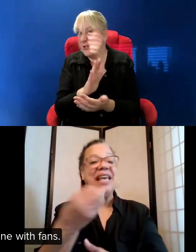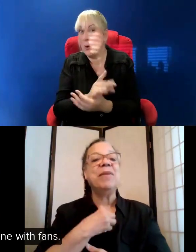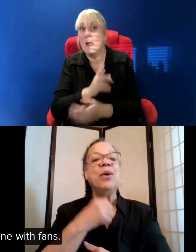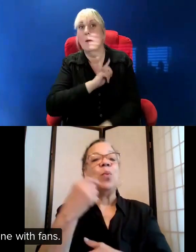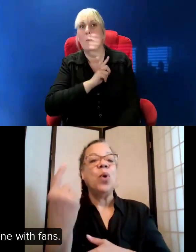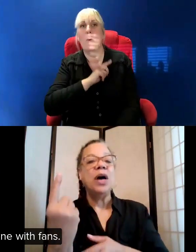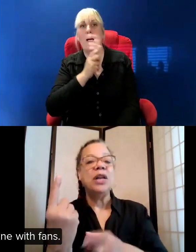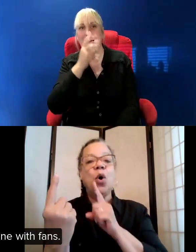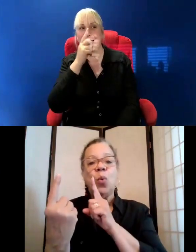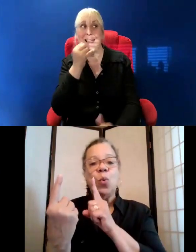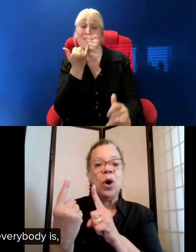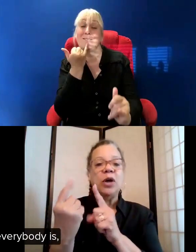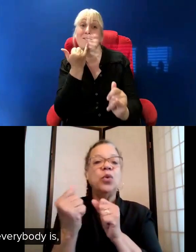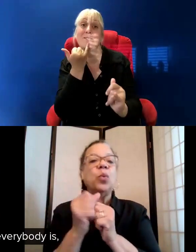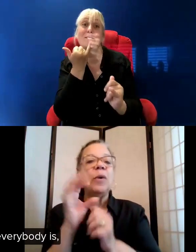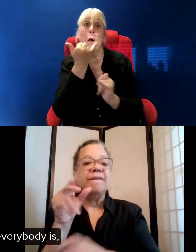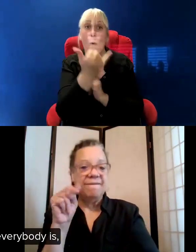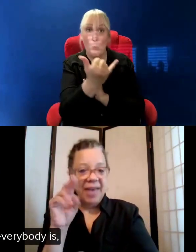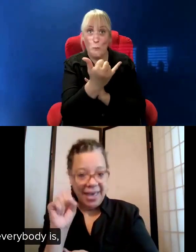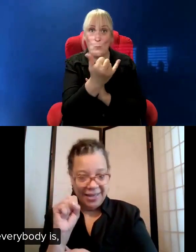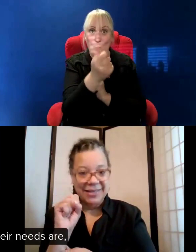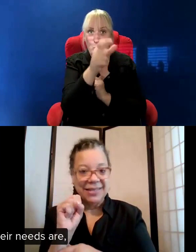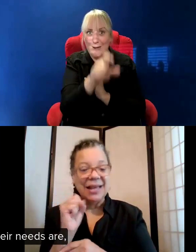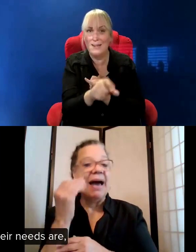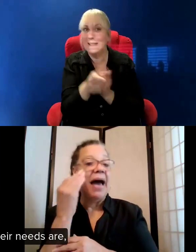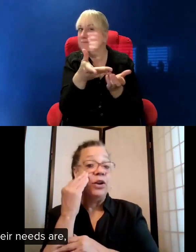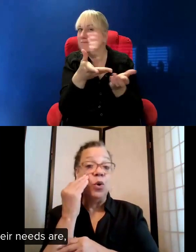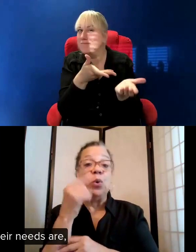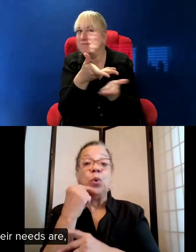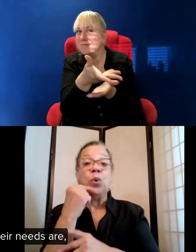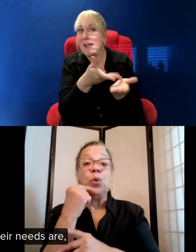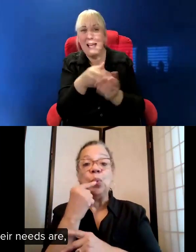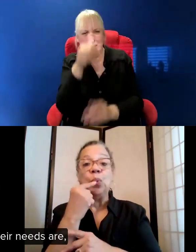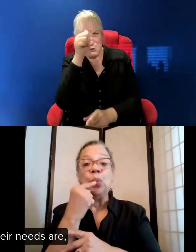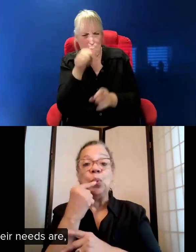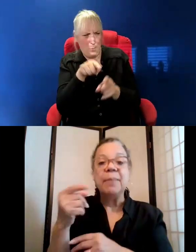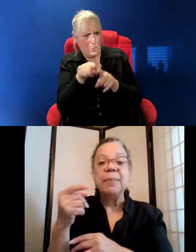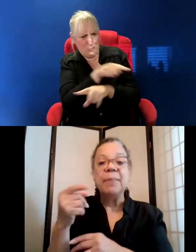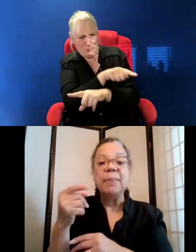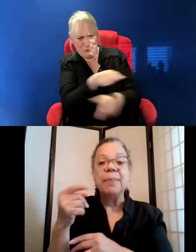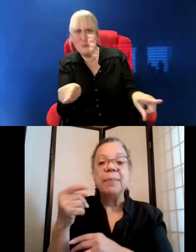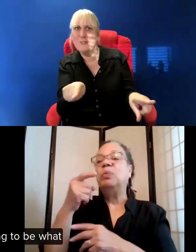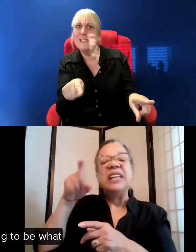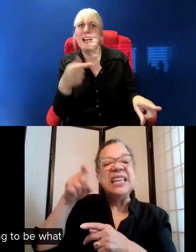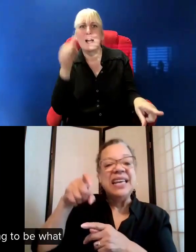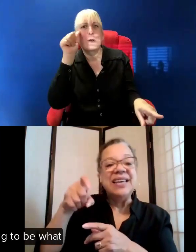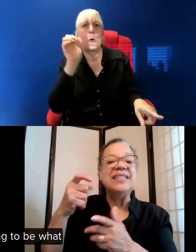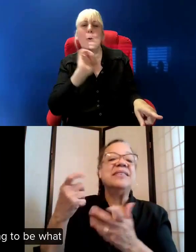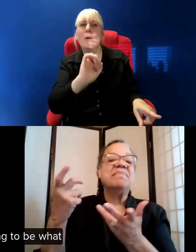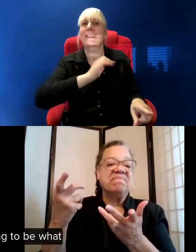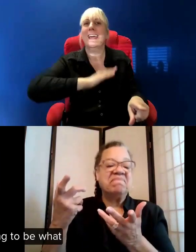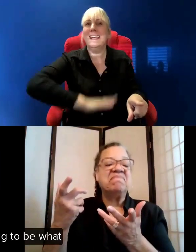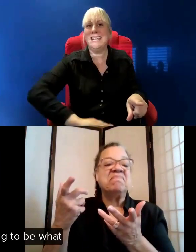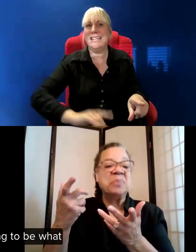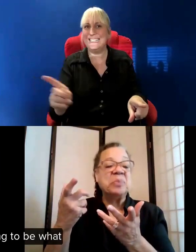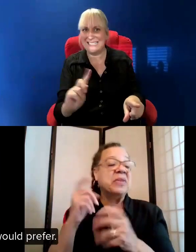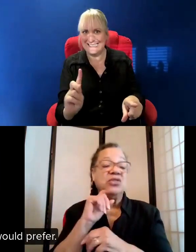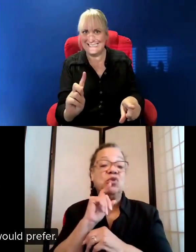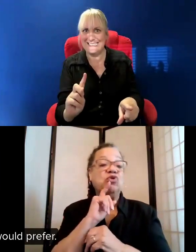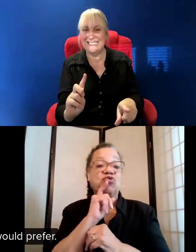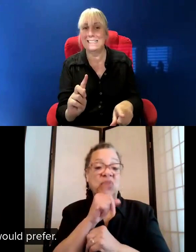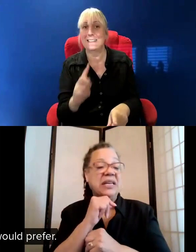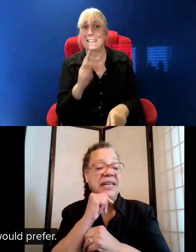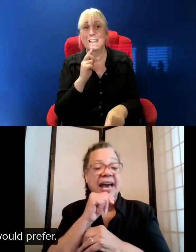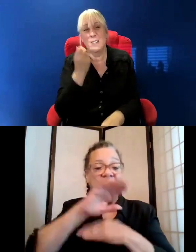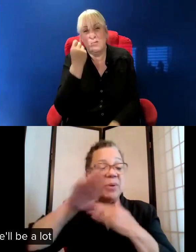one-on-one with fans. I know who everybody is. I know what their needs are. So it isn't going to be what